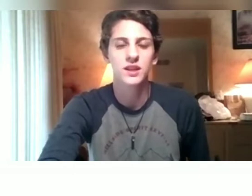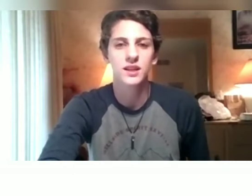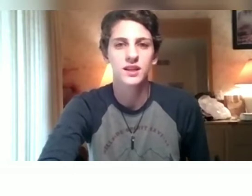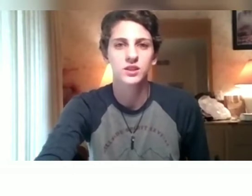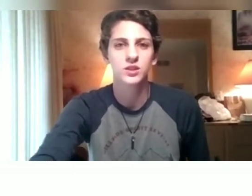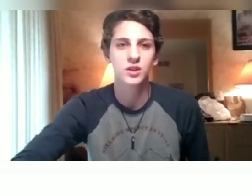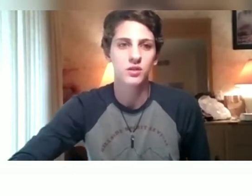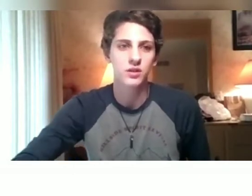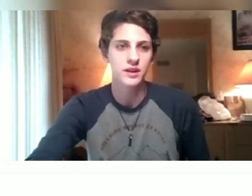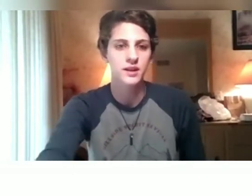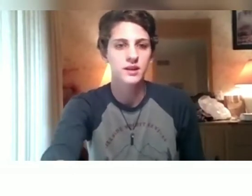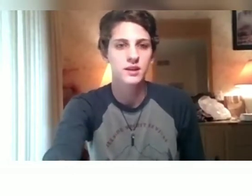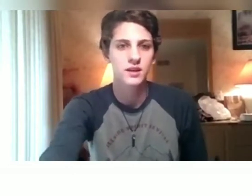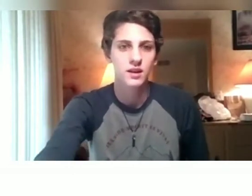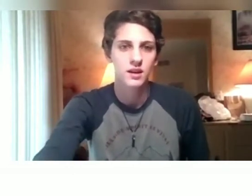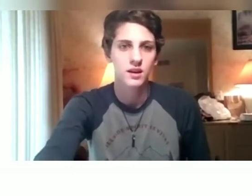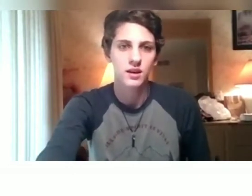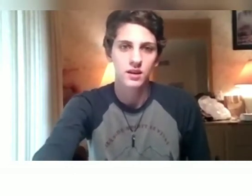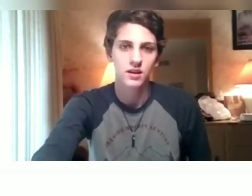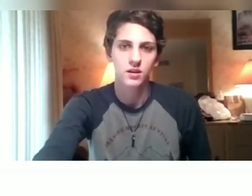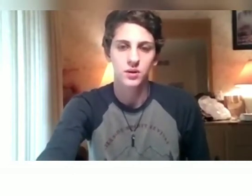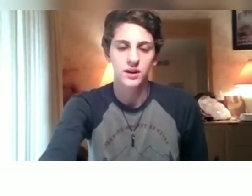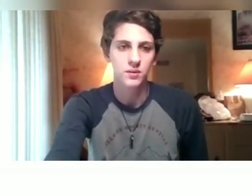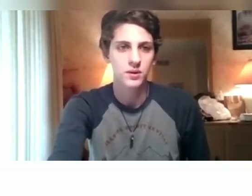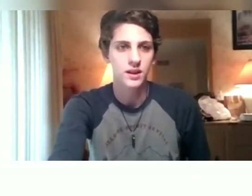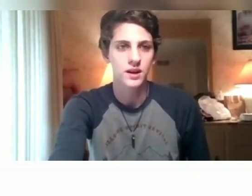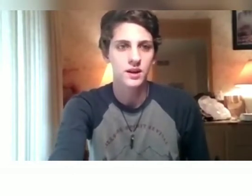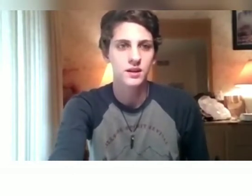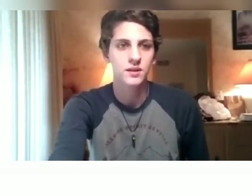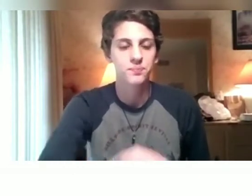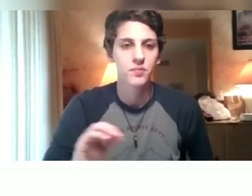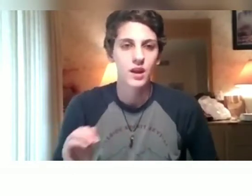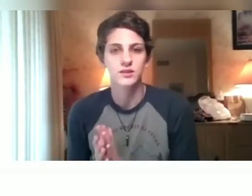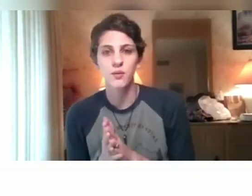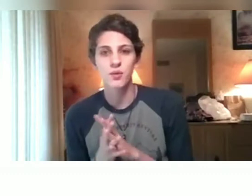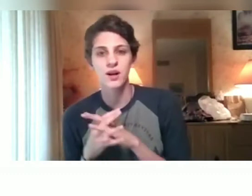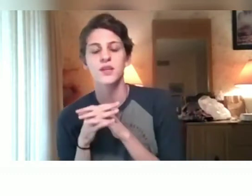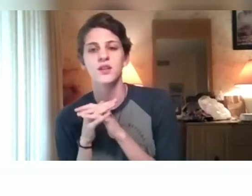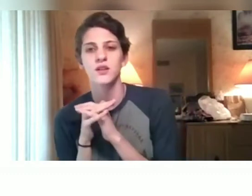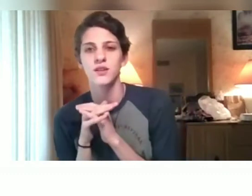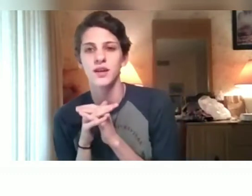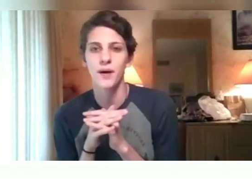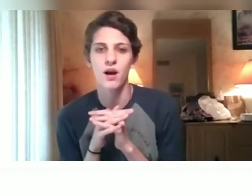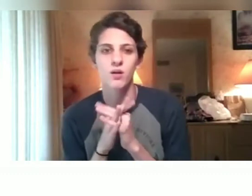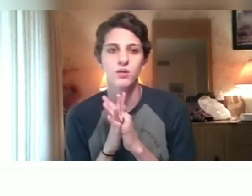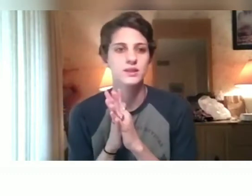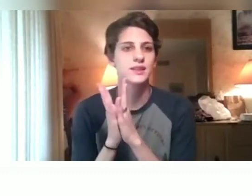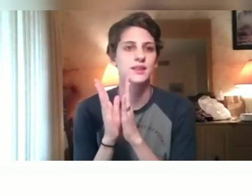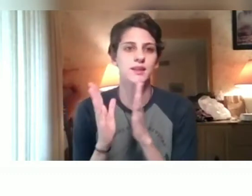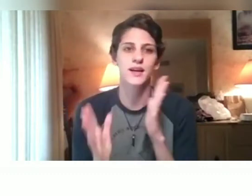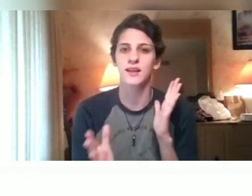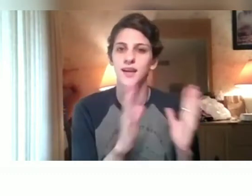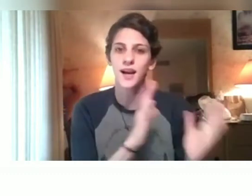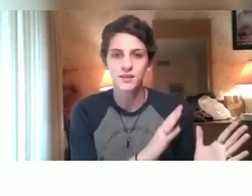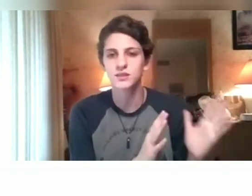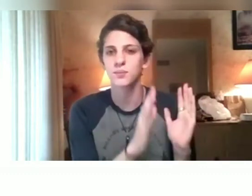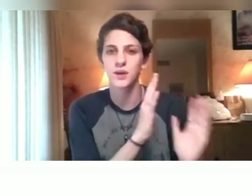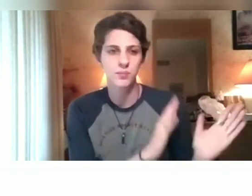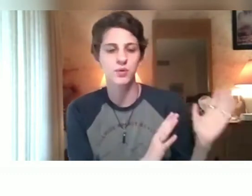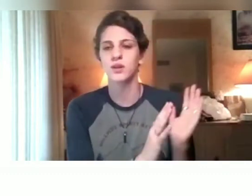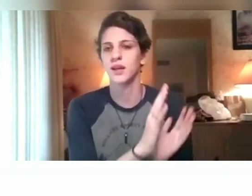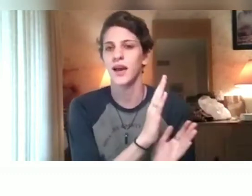I'm just gonna get started. Oh, I did put that in. So today we're gonna be learning about kind of